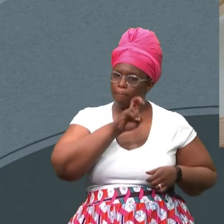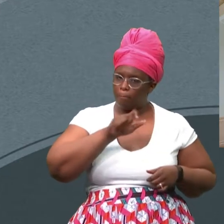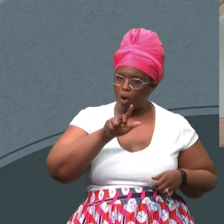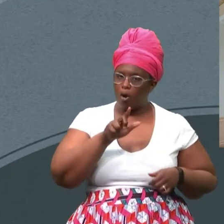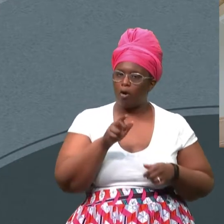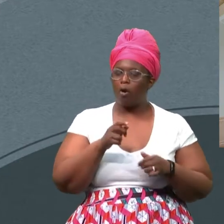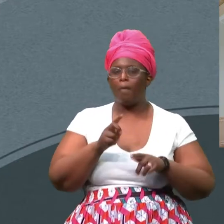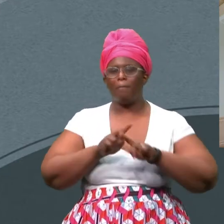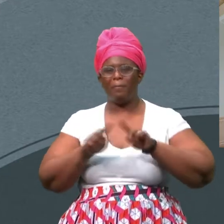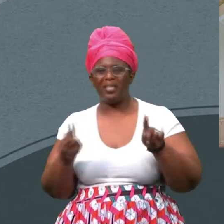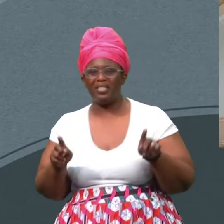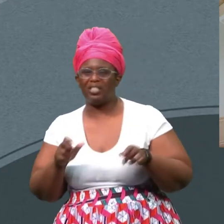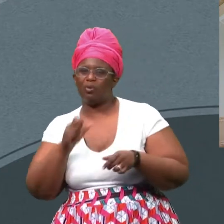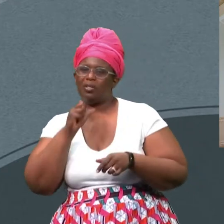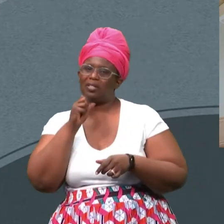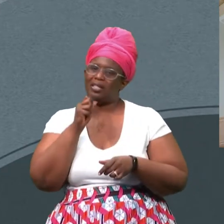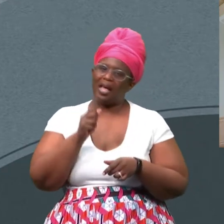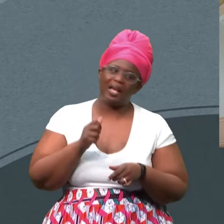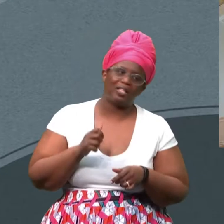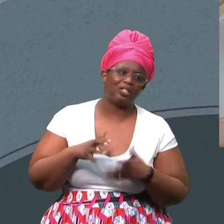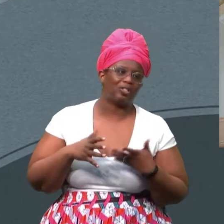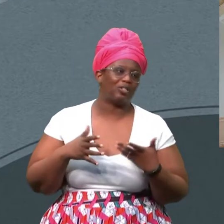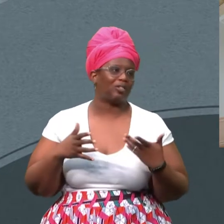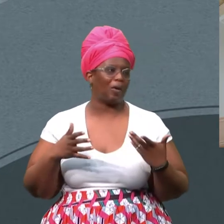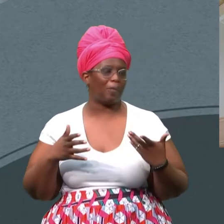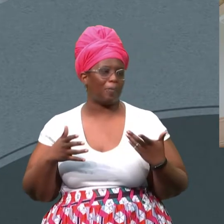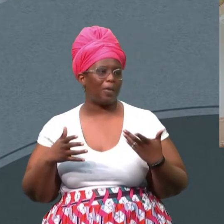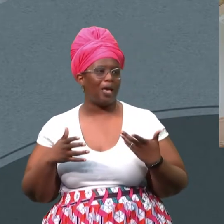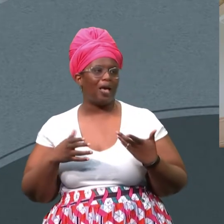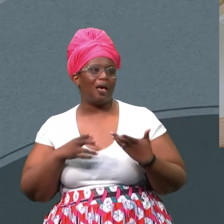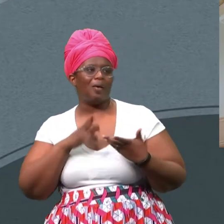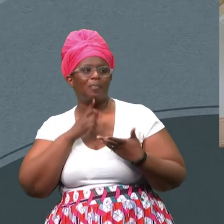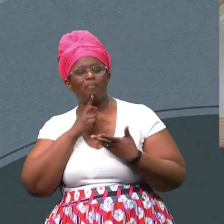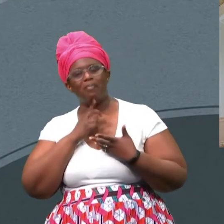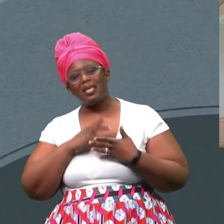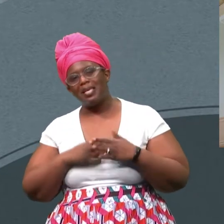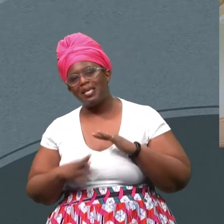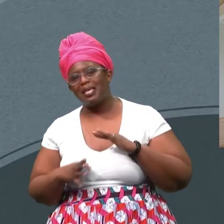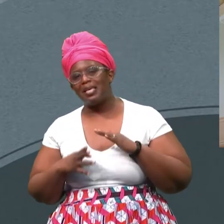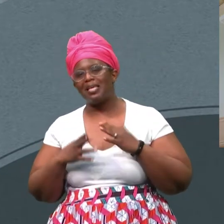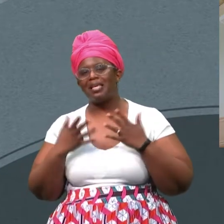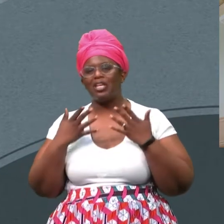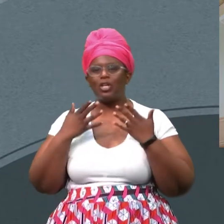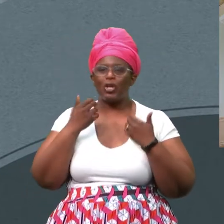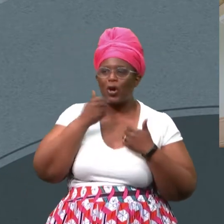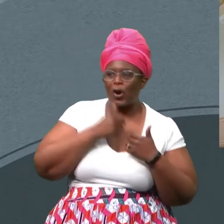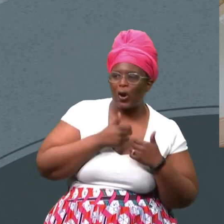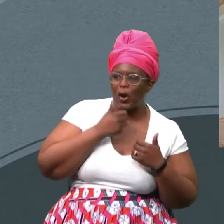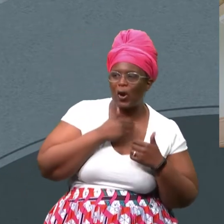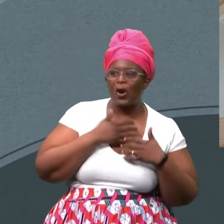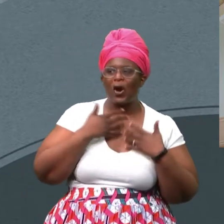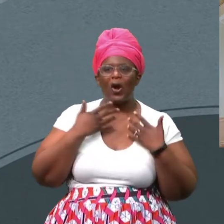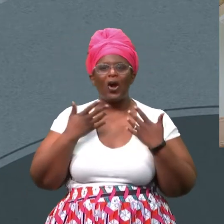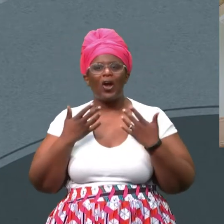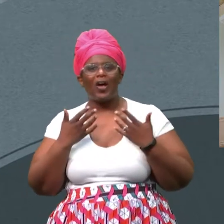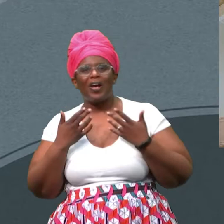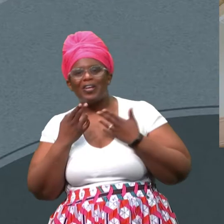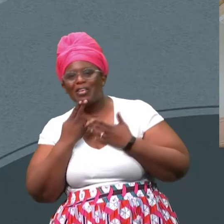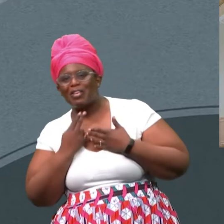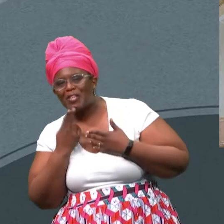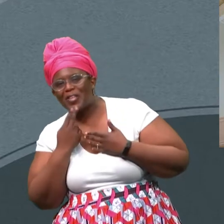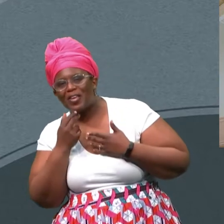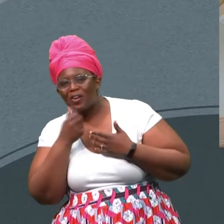meek, mild, mind your own business girl. No. Mary, in fact,